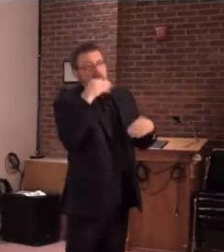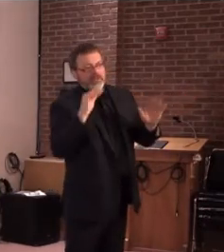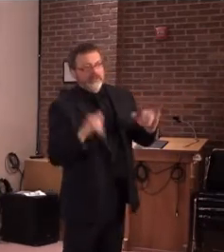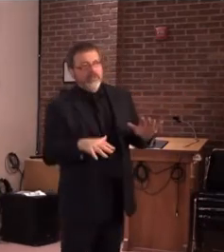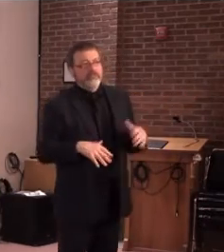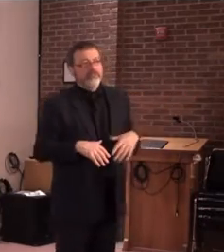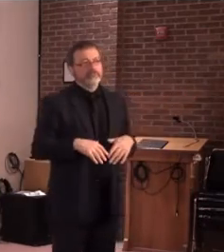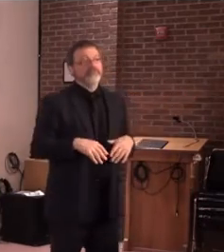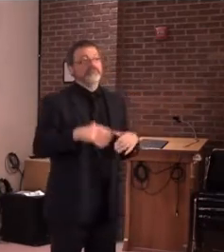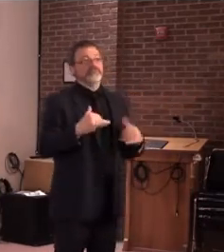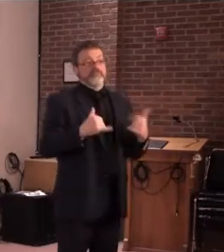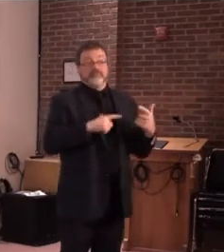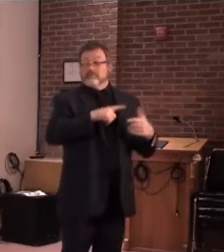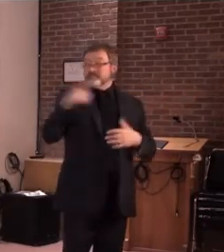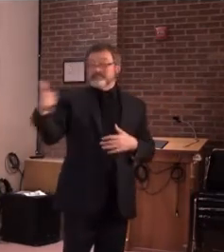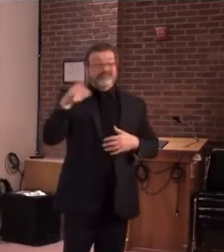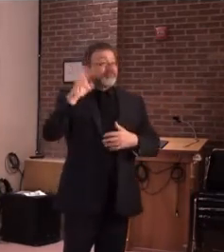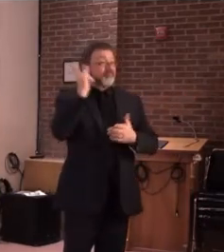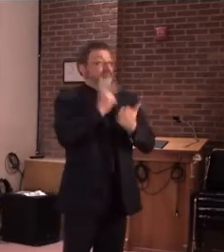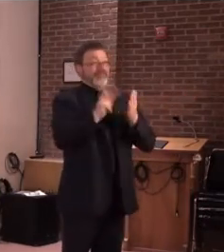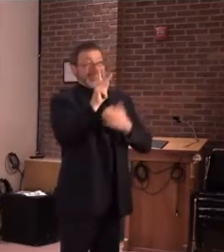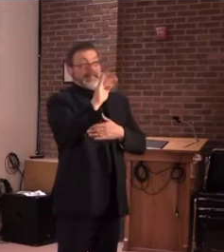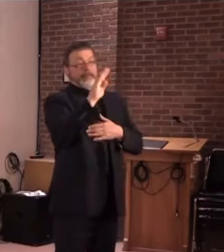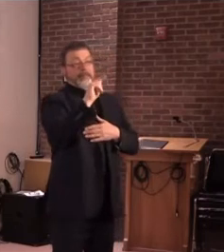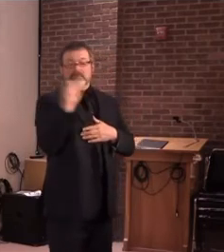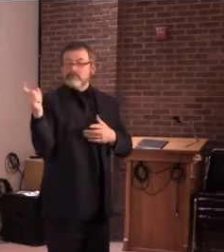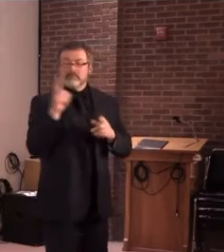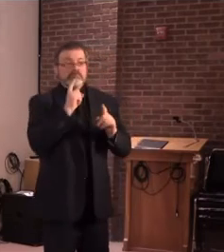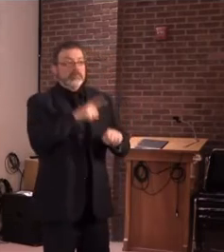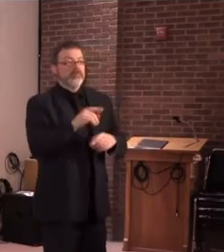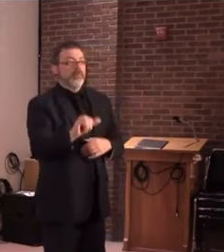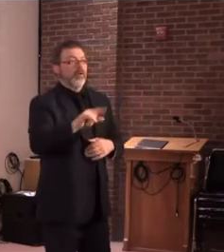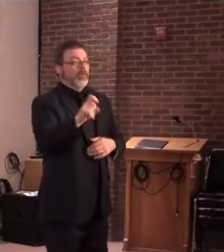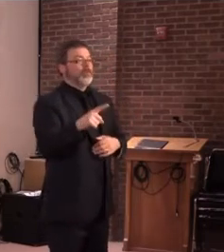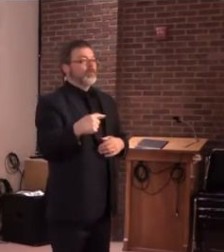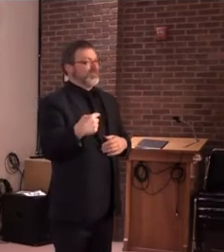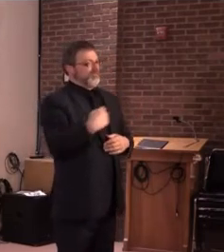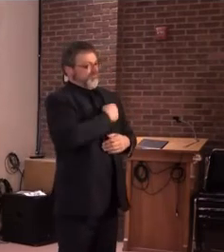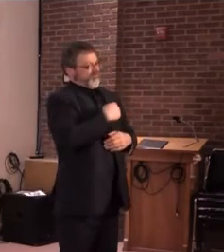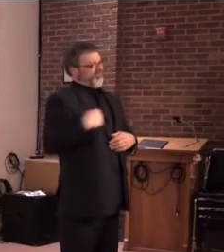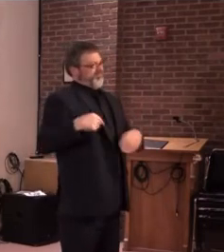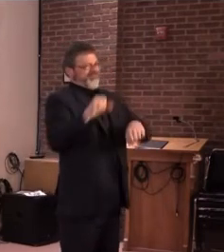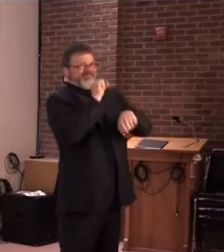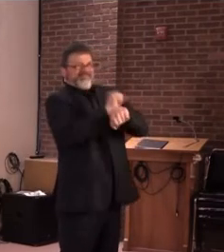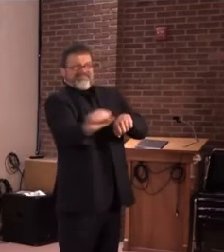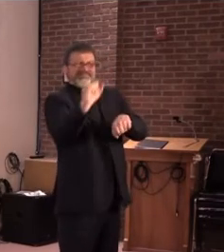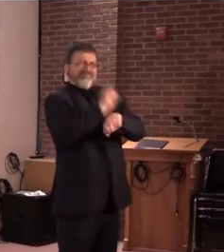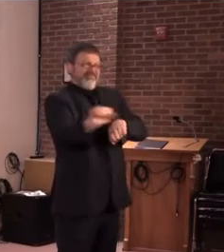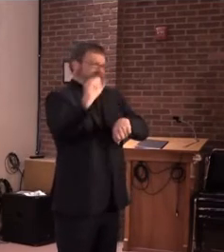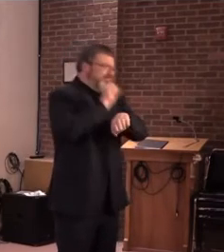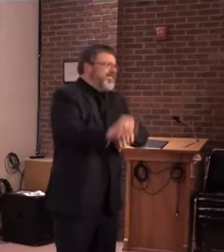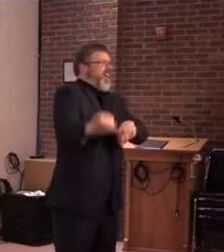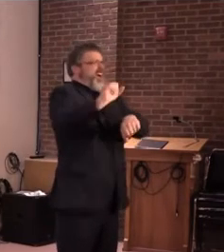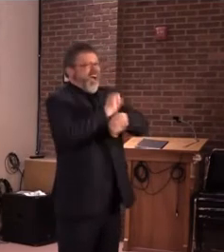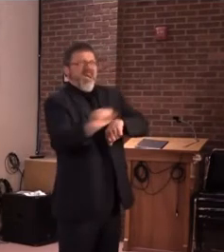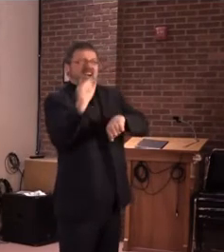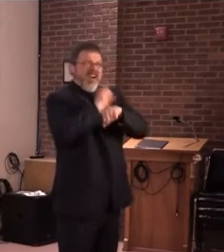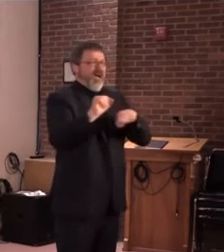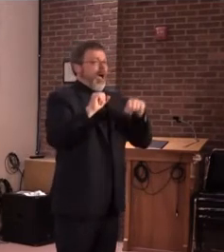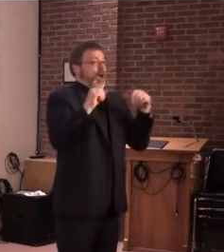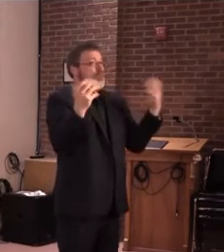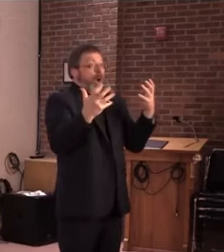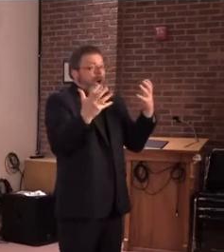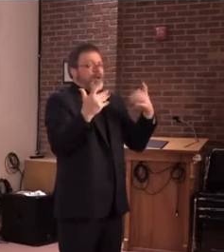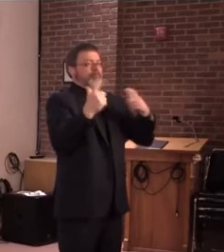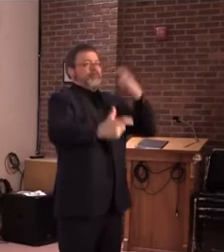Yeah, thank you for the question. We've made a little bit of progress recently in getting more local products into some of the bigger